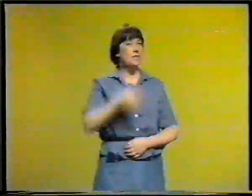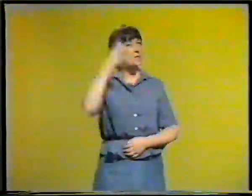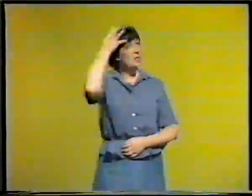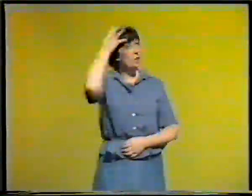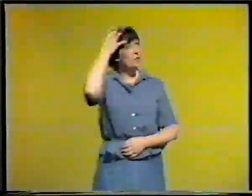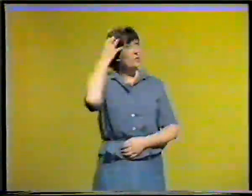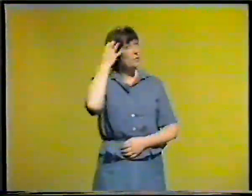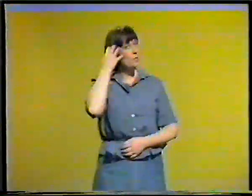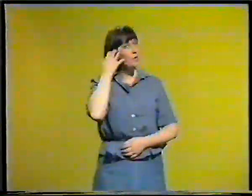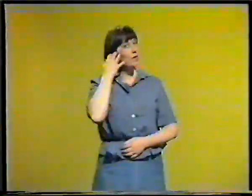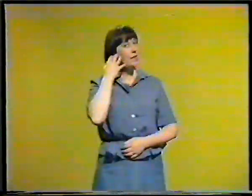To comb your hair.